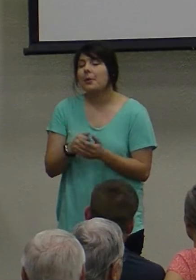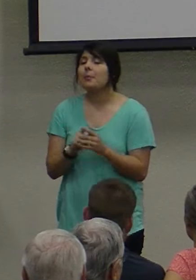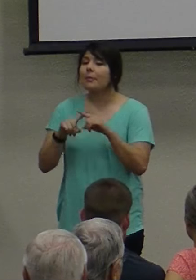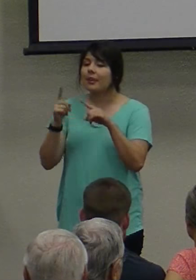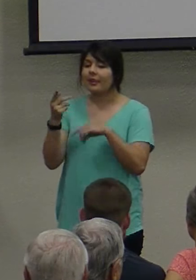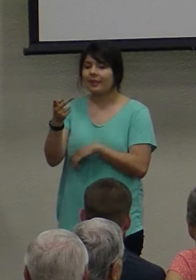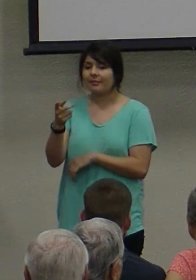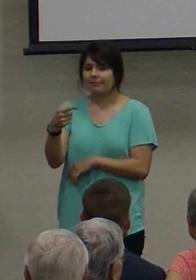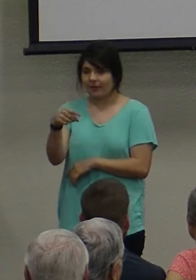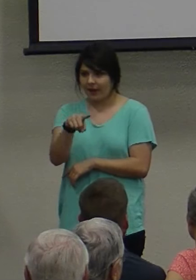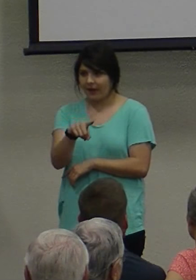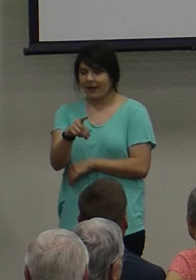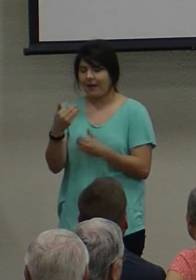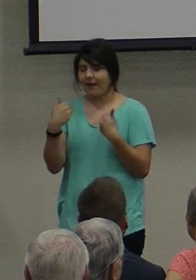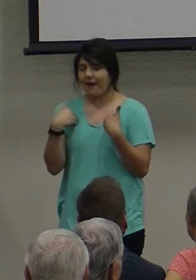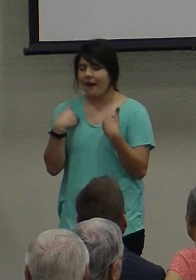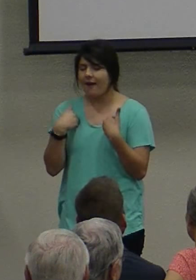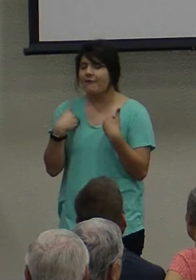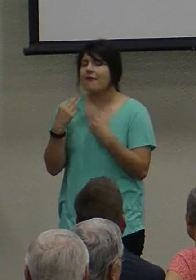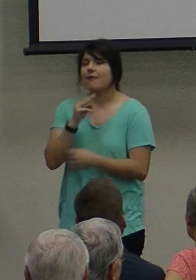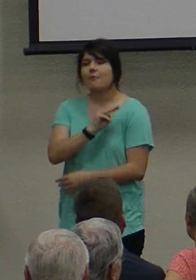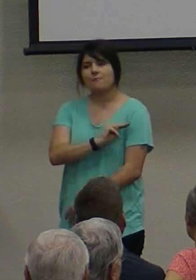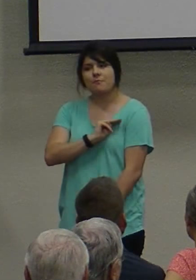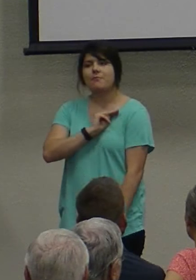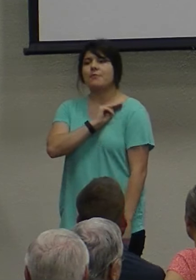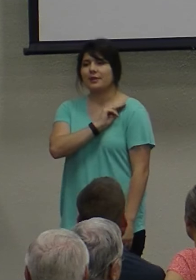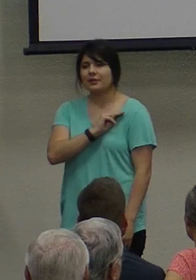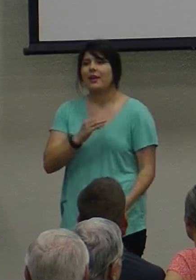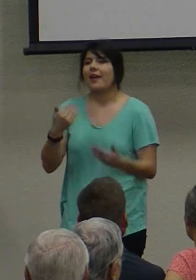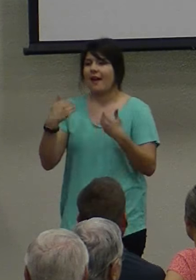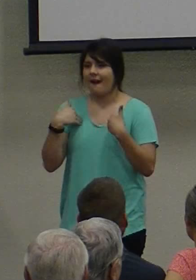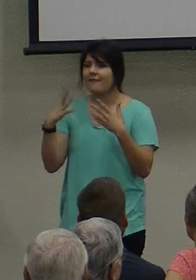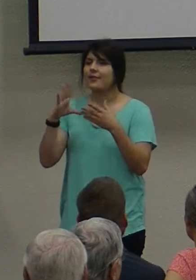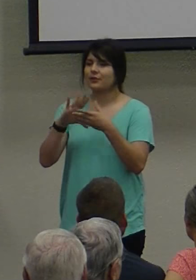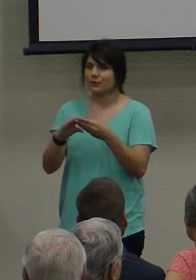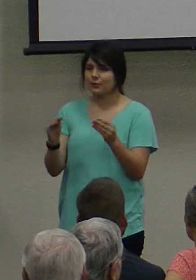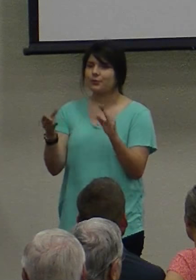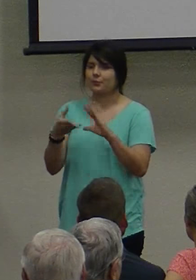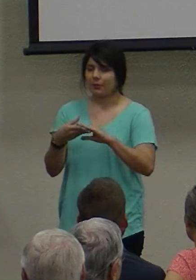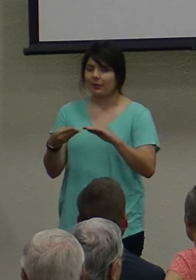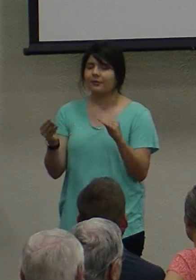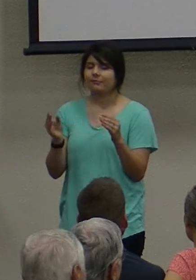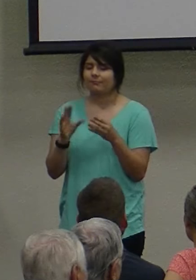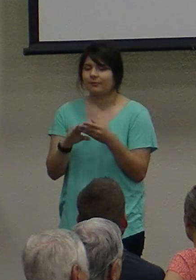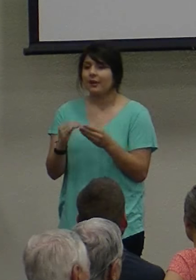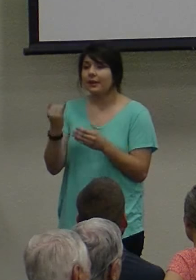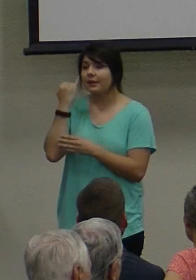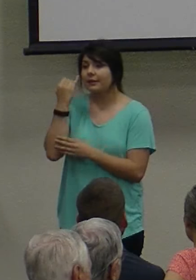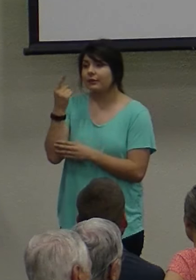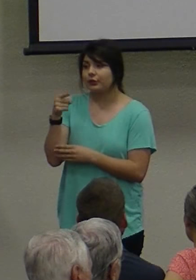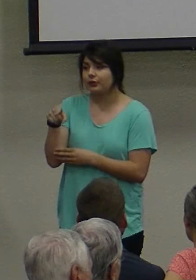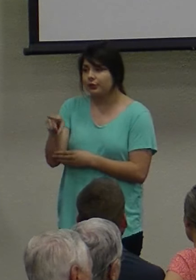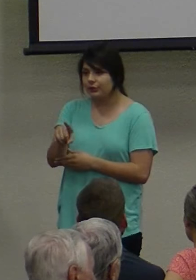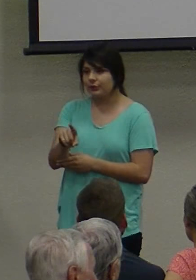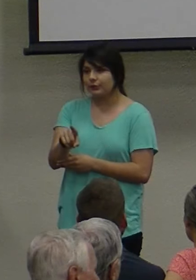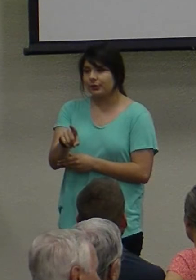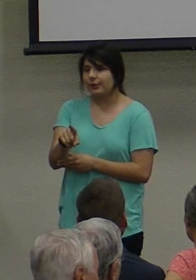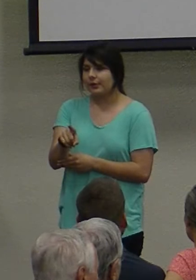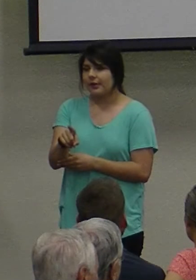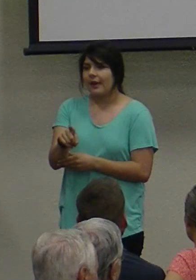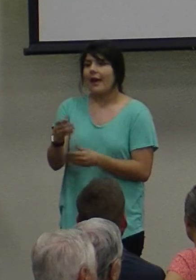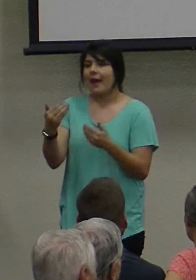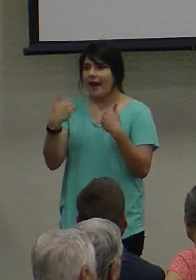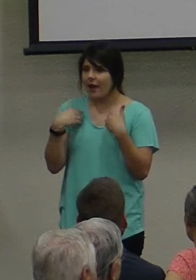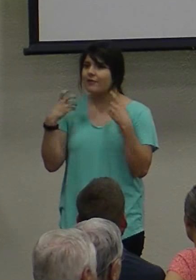they have a mission and they have a story. And if you ever